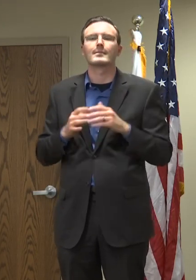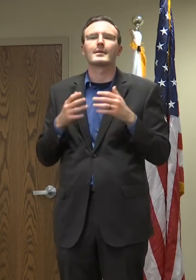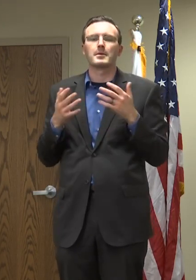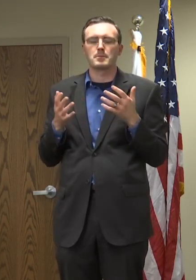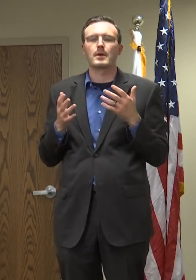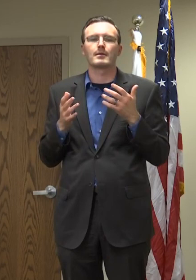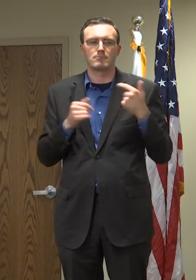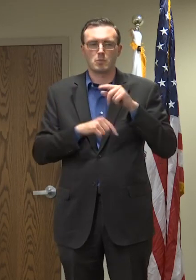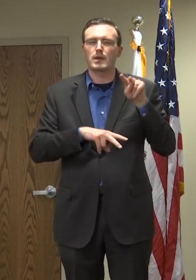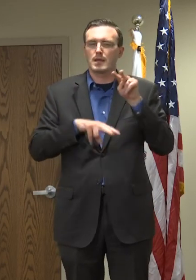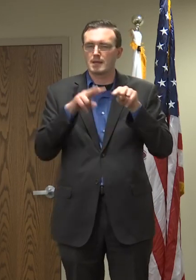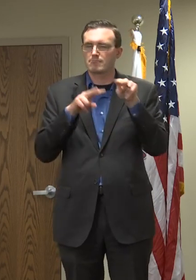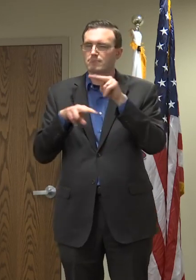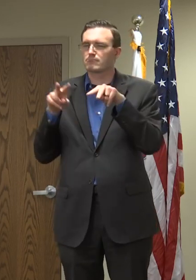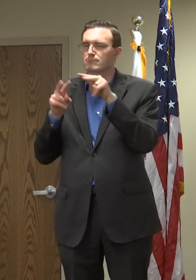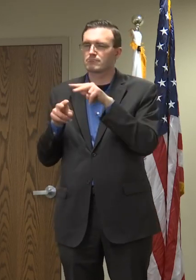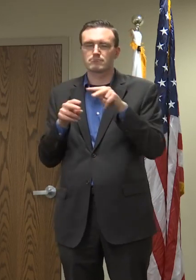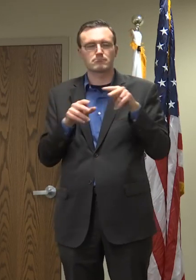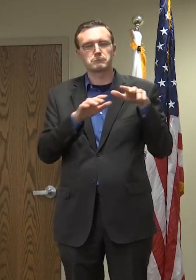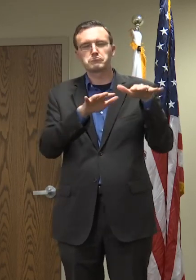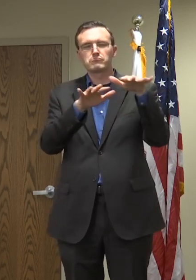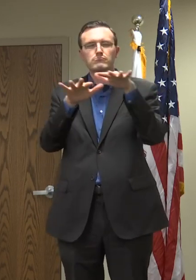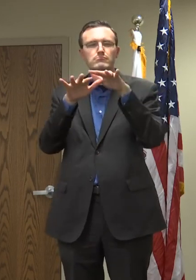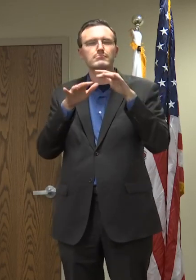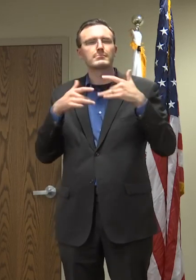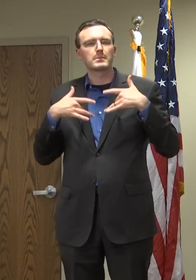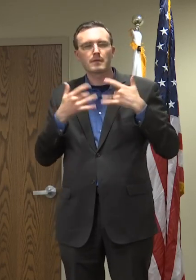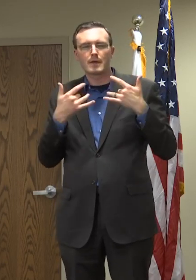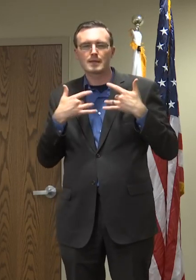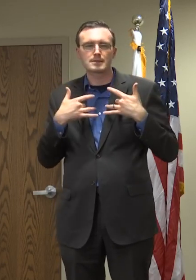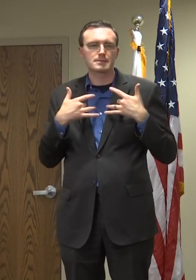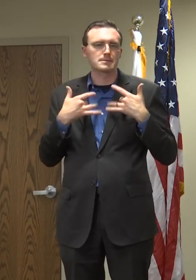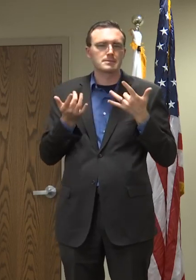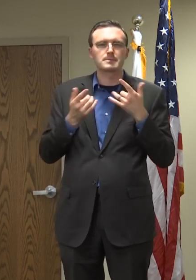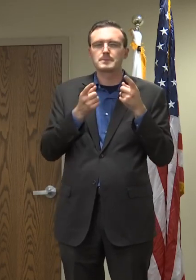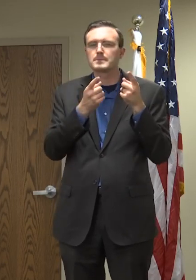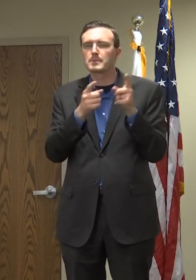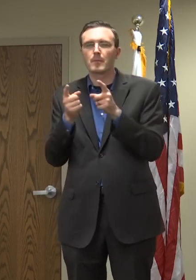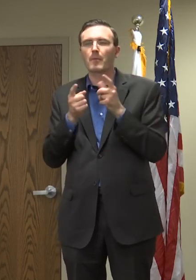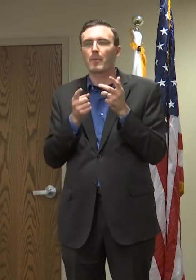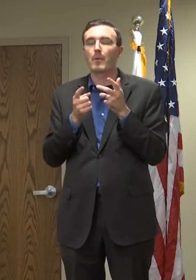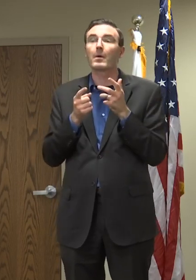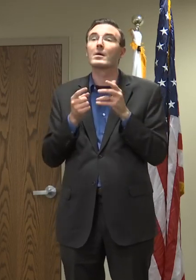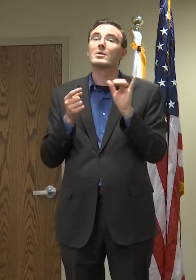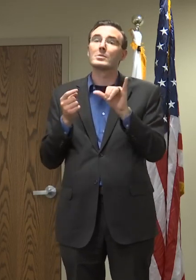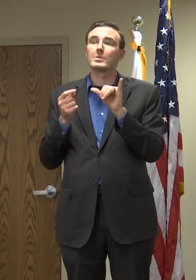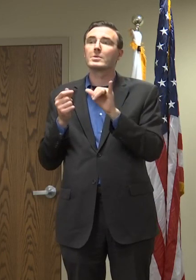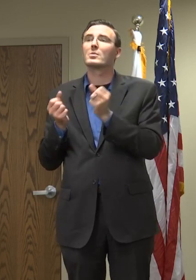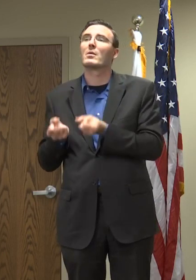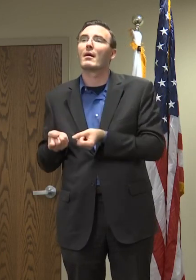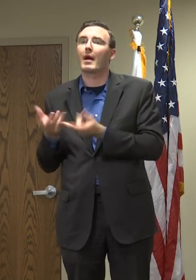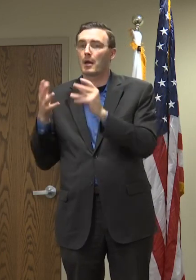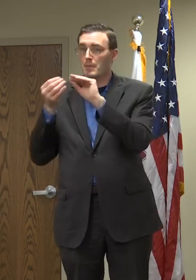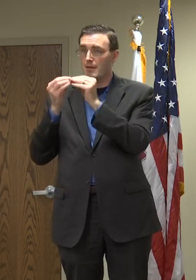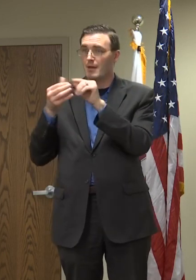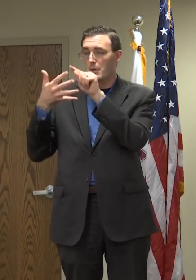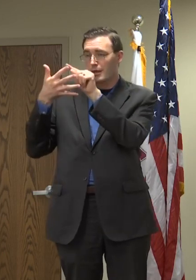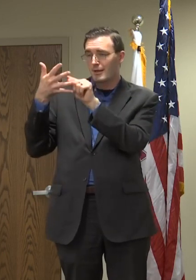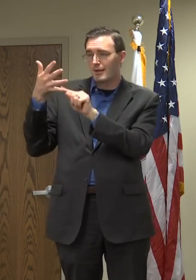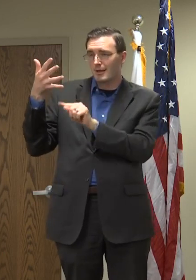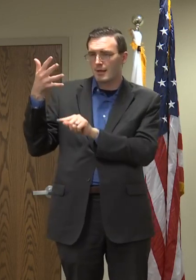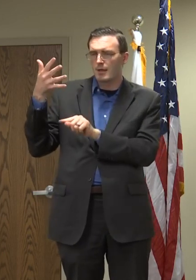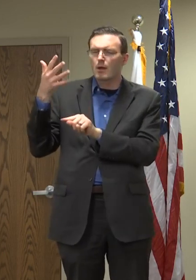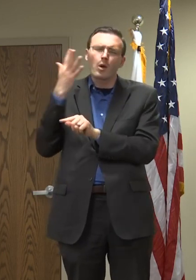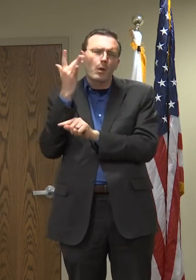are going on and what connects those cases. Are they connected, right? So is it one event? It doesn't, when we do